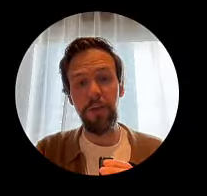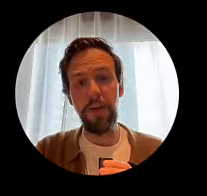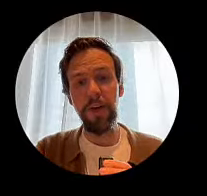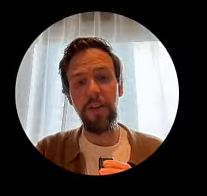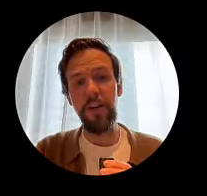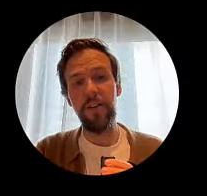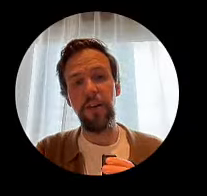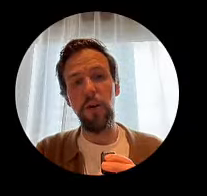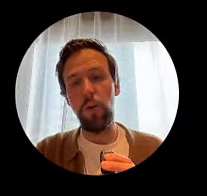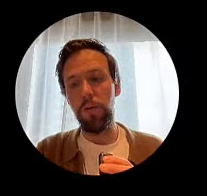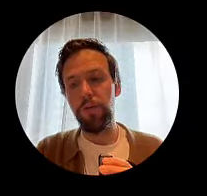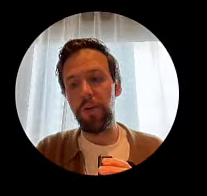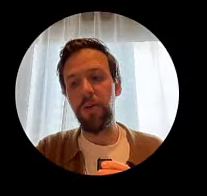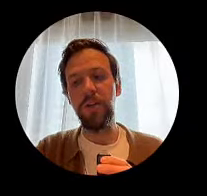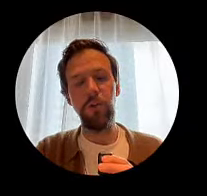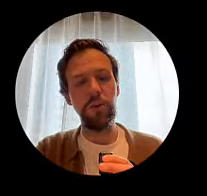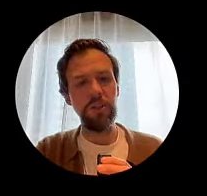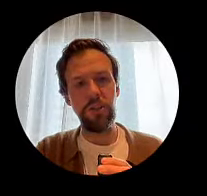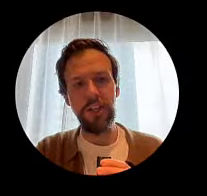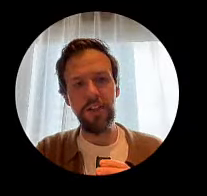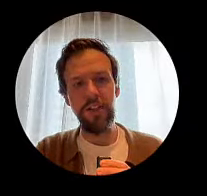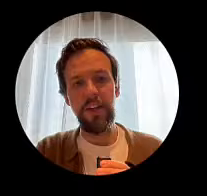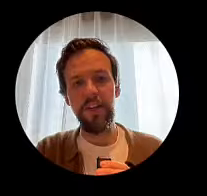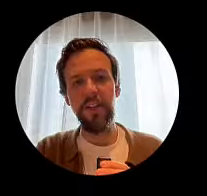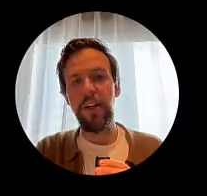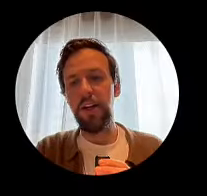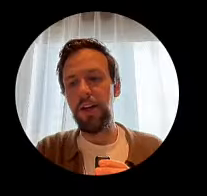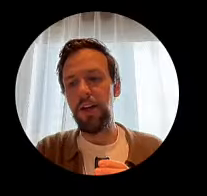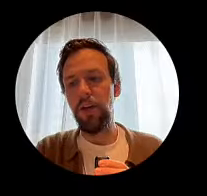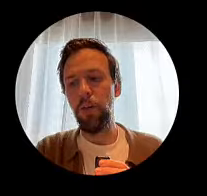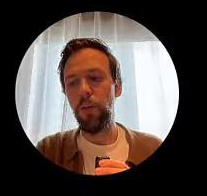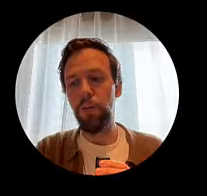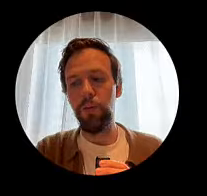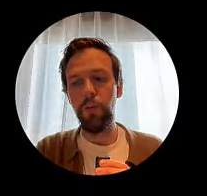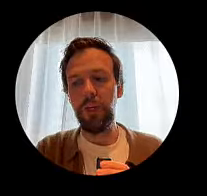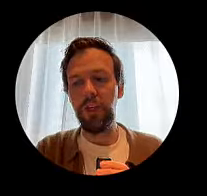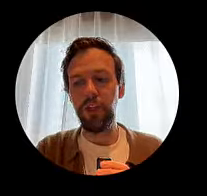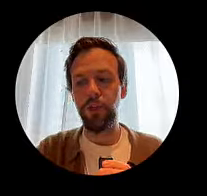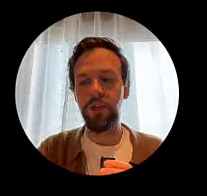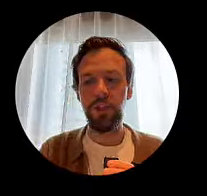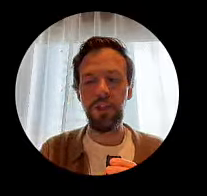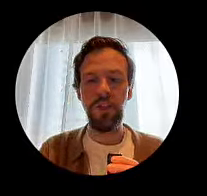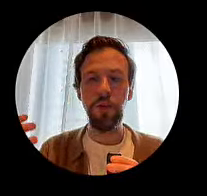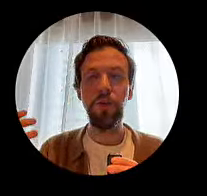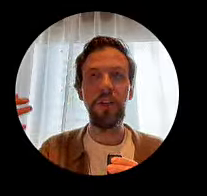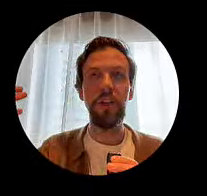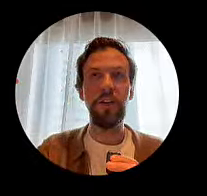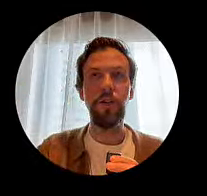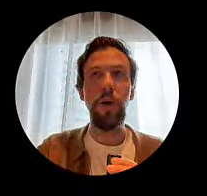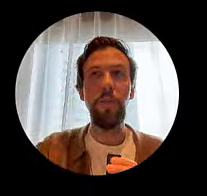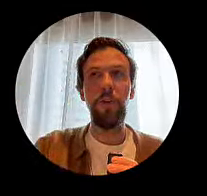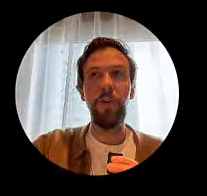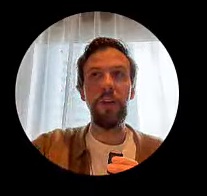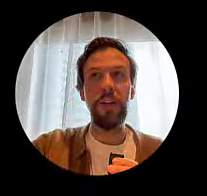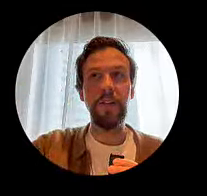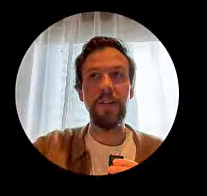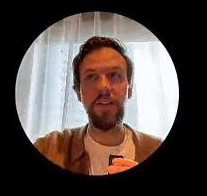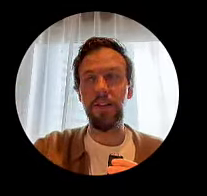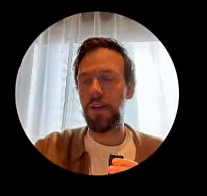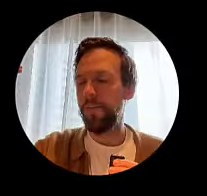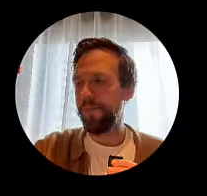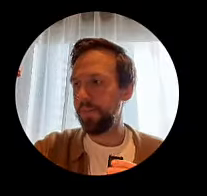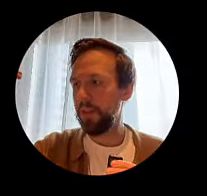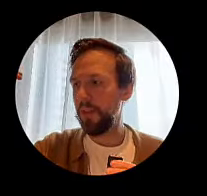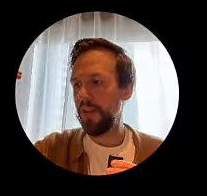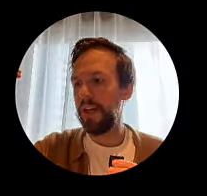much feedback that one of my friends once suggested that we should just use that as a weapon